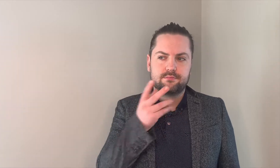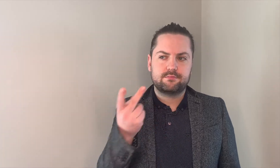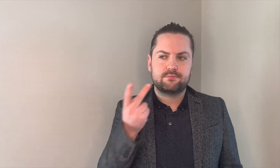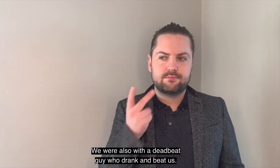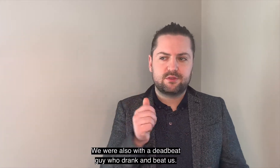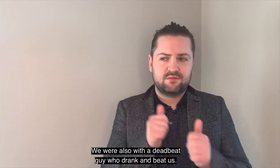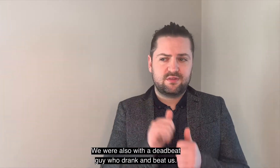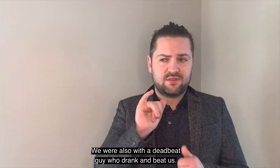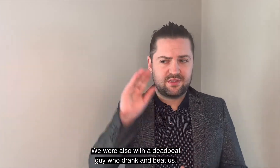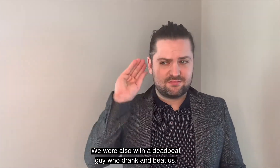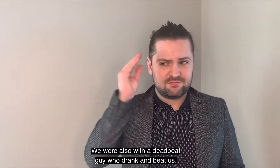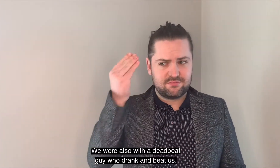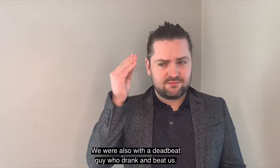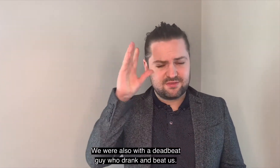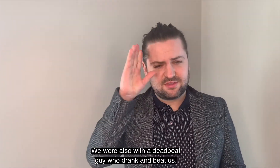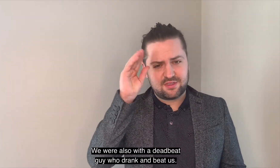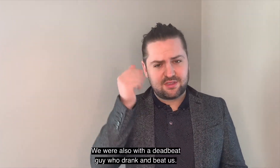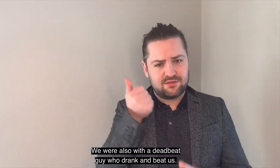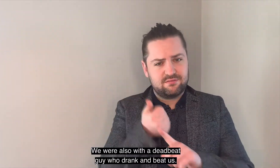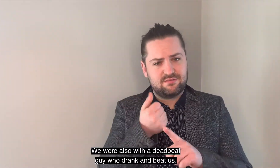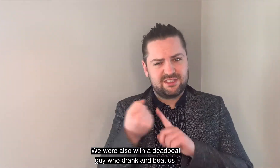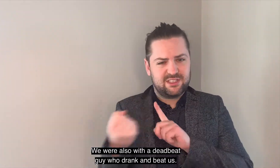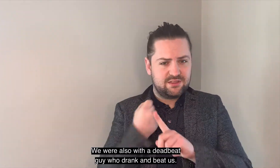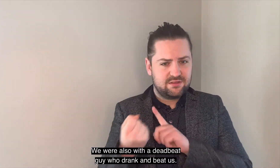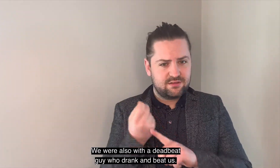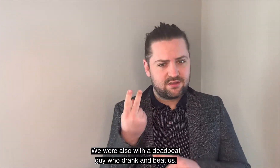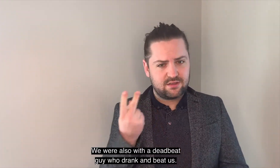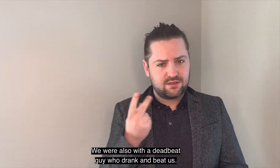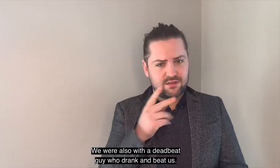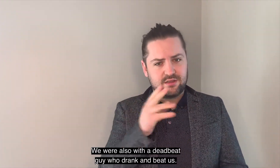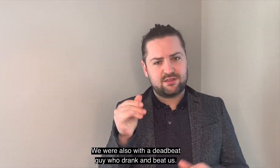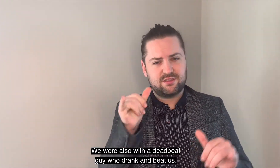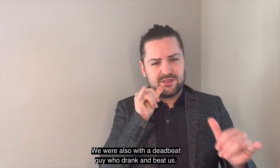We were also with a deadbeat guy who drank and beat us.